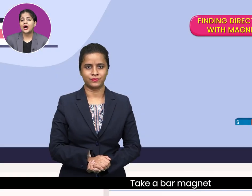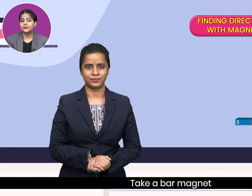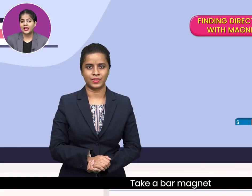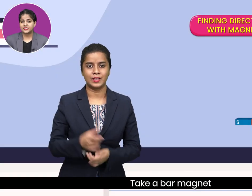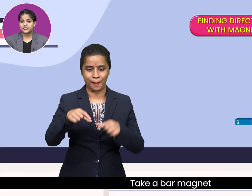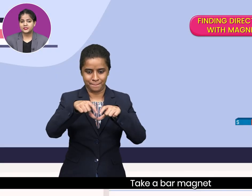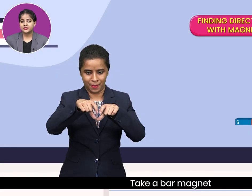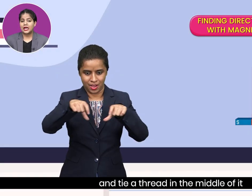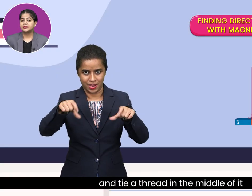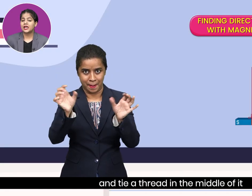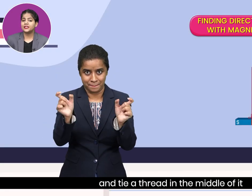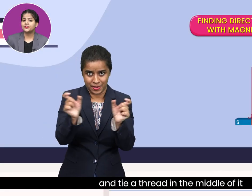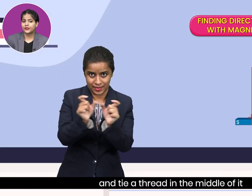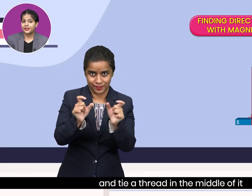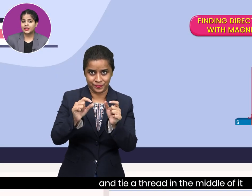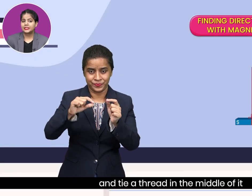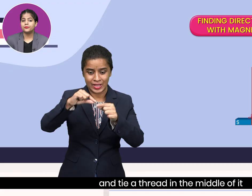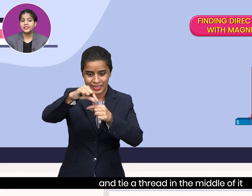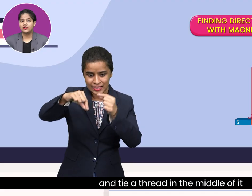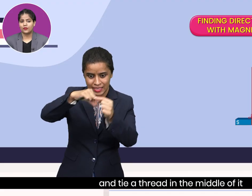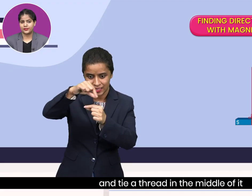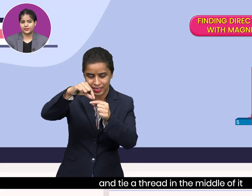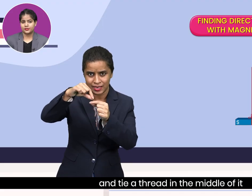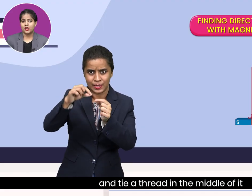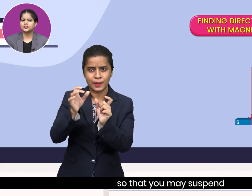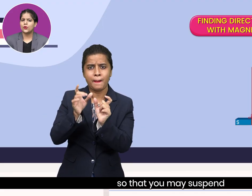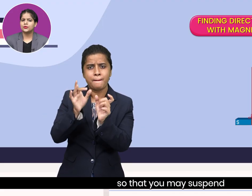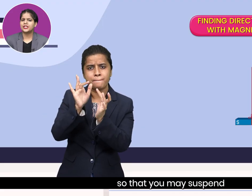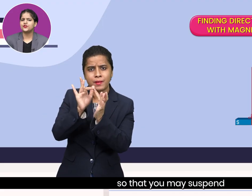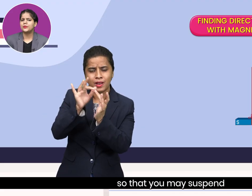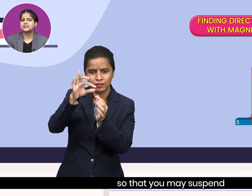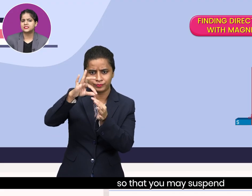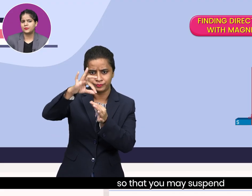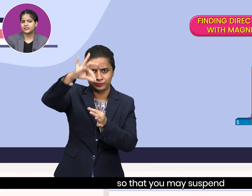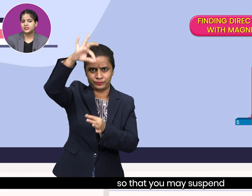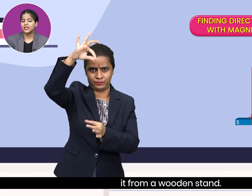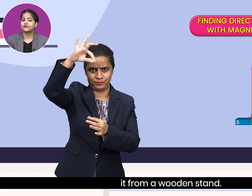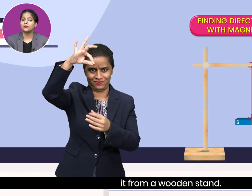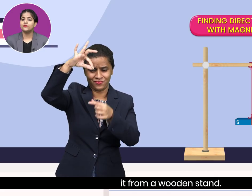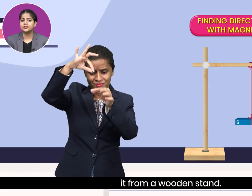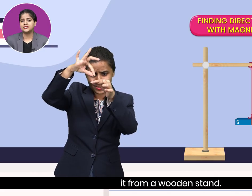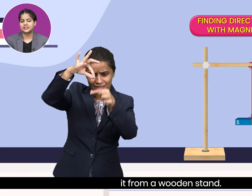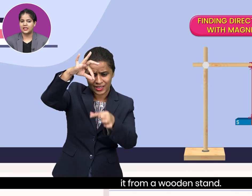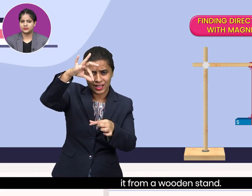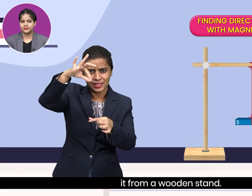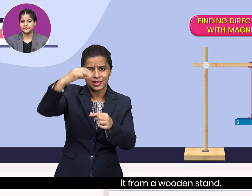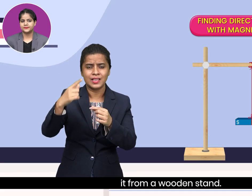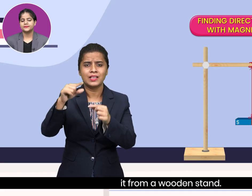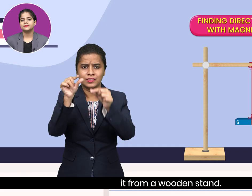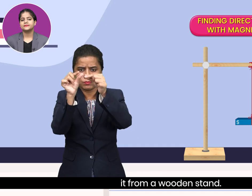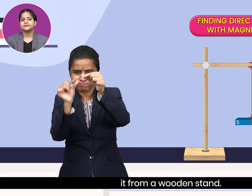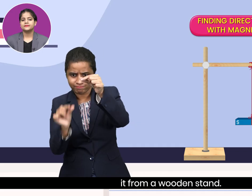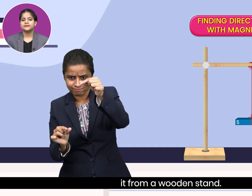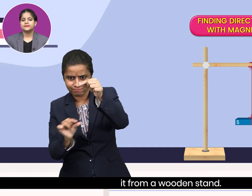Take a bar magnet and tie a thread in the middle of it so that you may suspend it from a wooden stand.